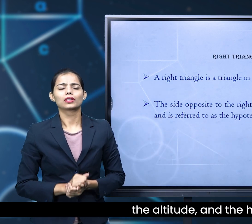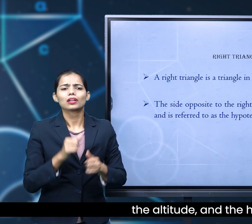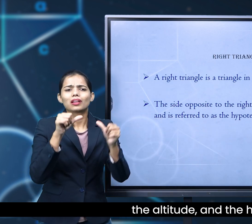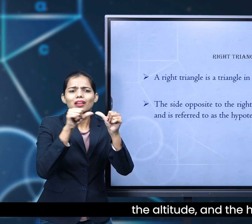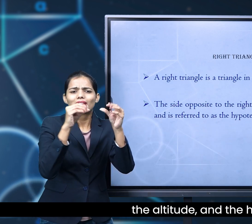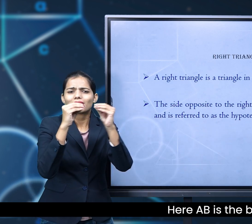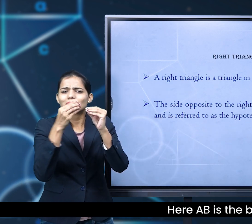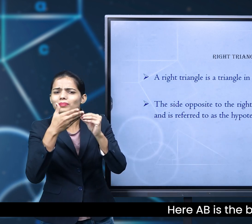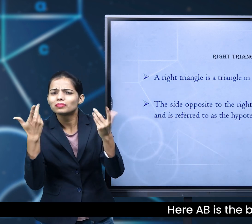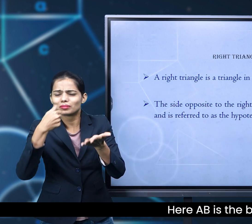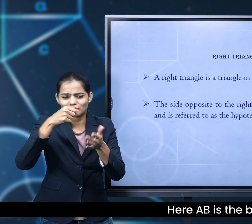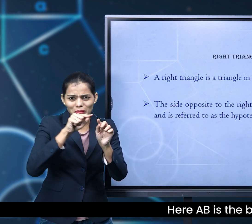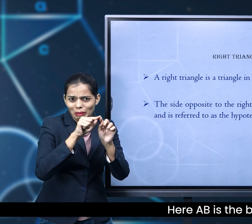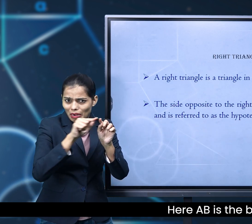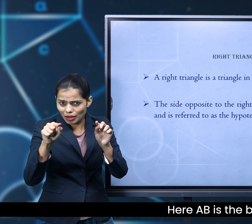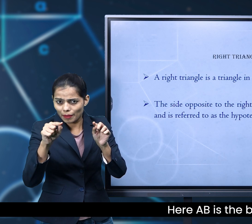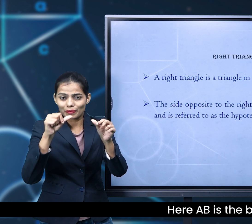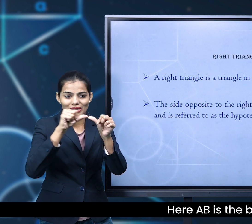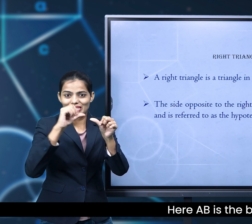Here, AB is the base,